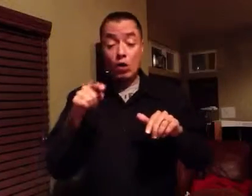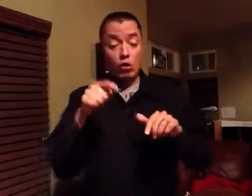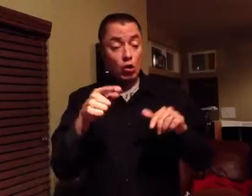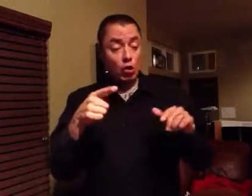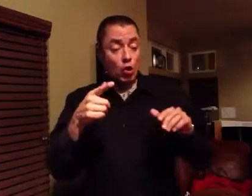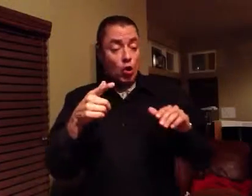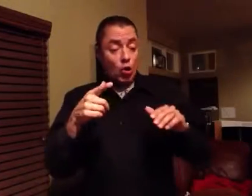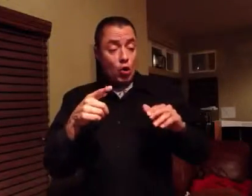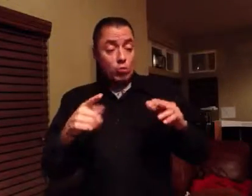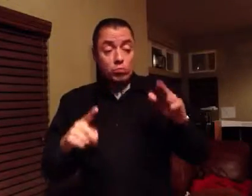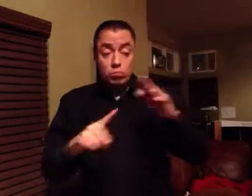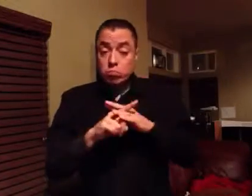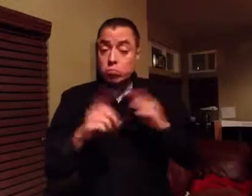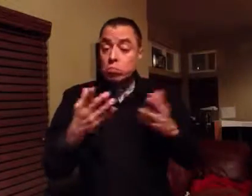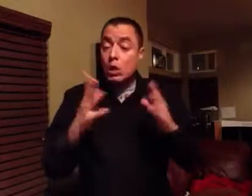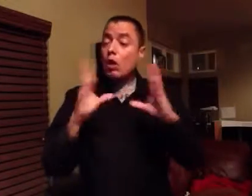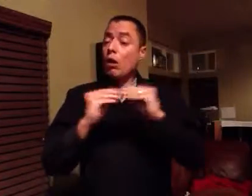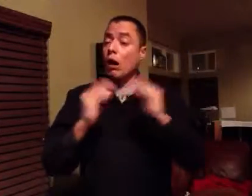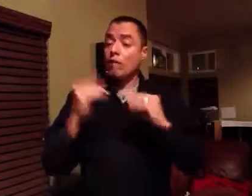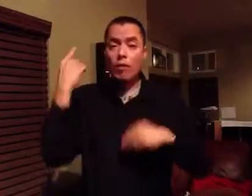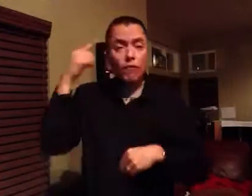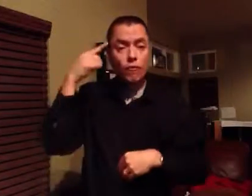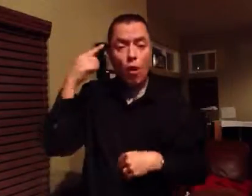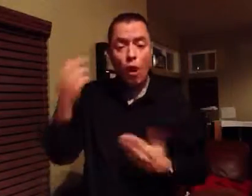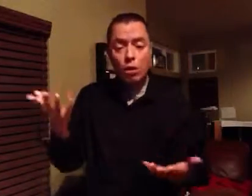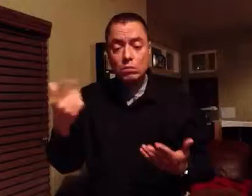Who are doing this for? We are your own children.